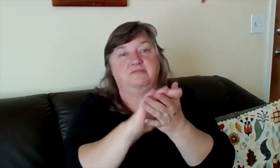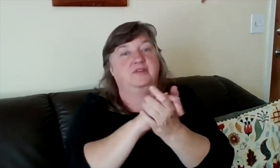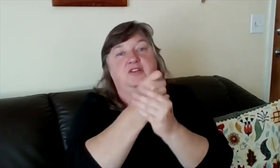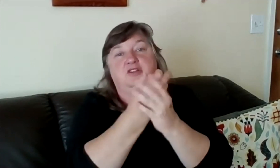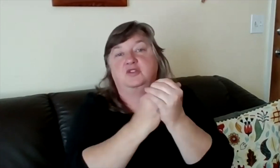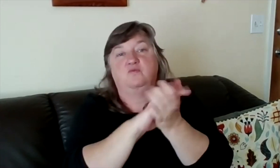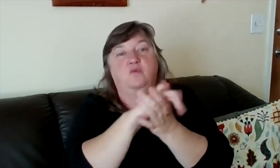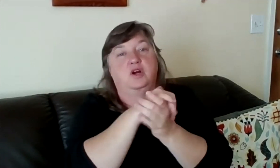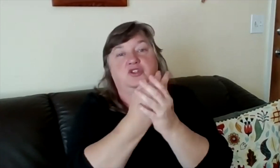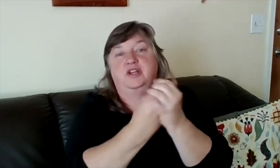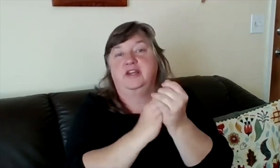you just wash your hands.